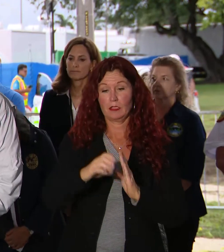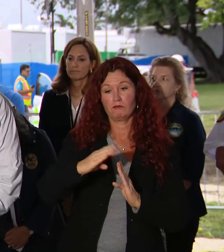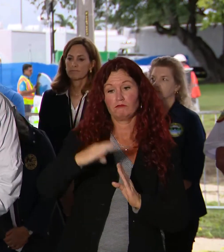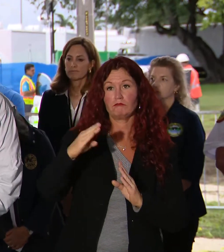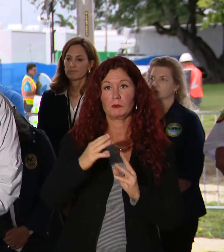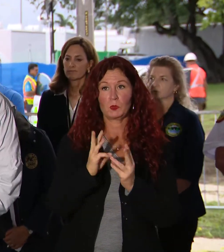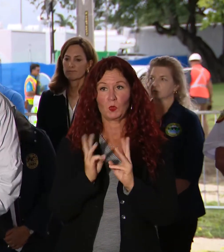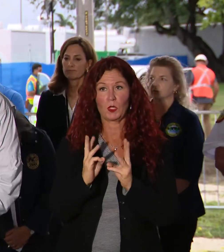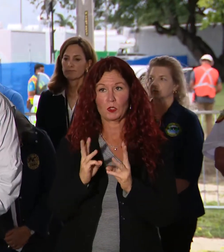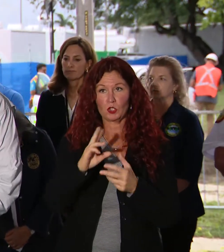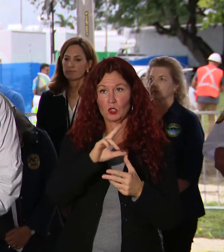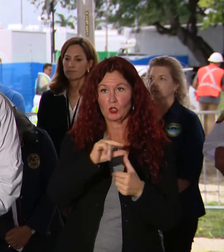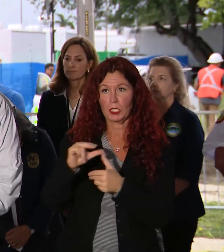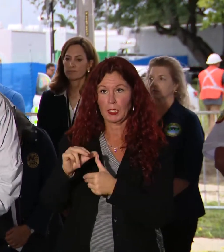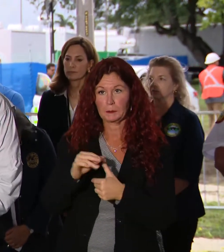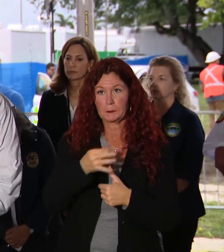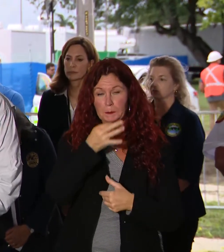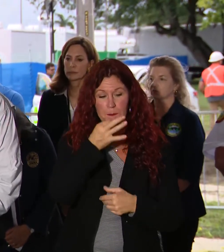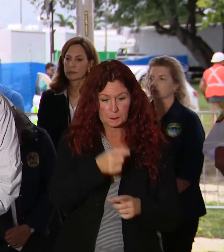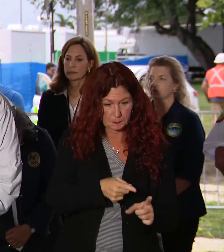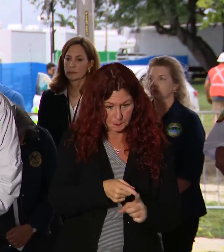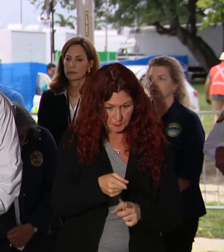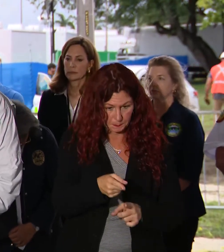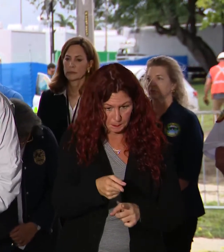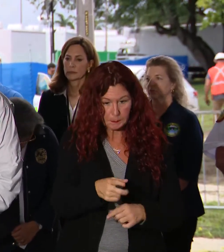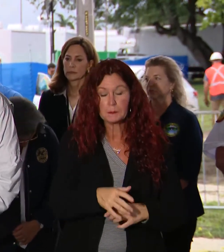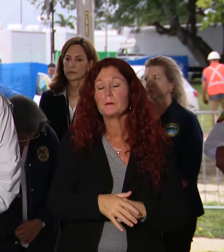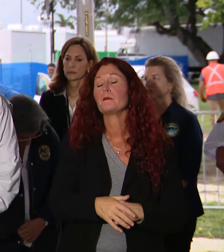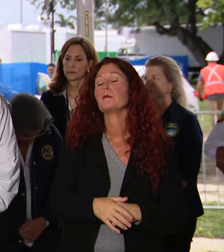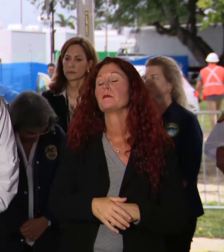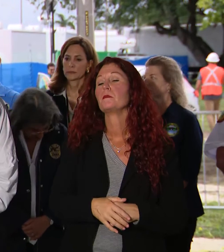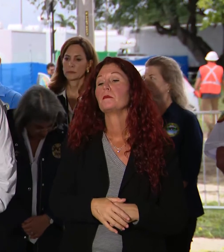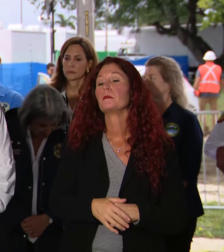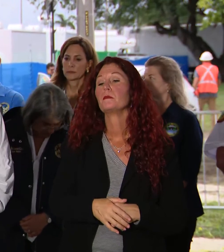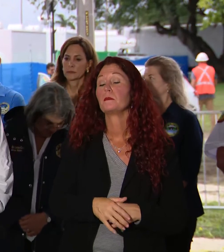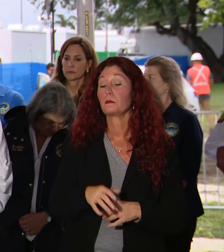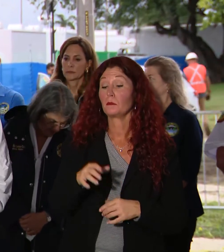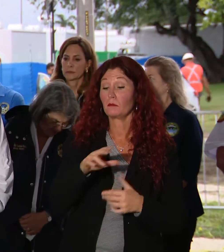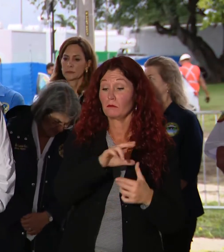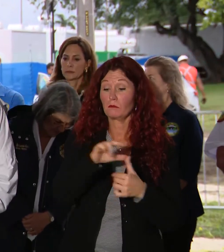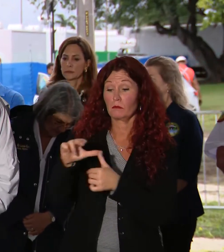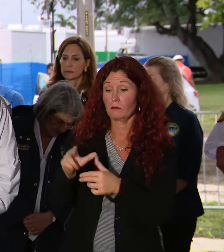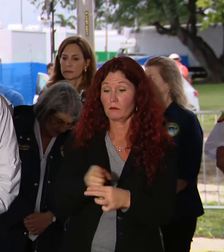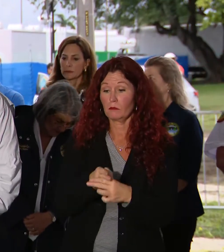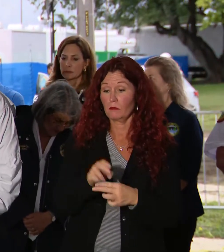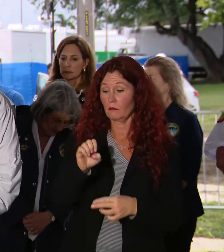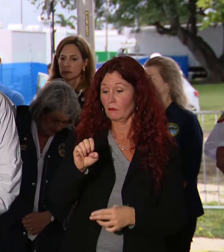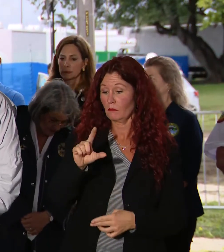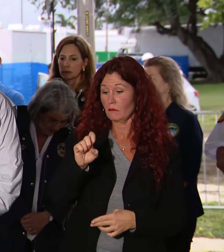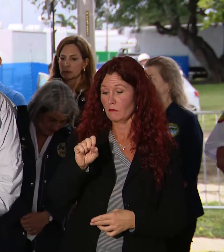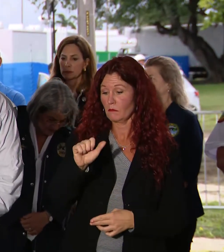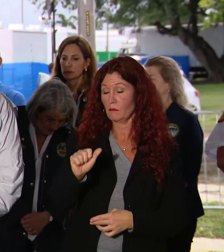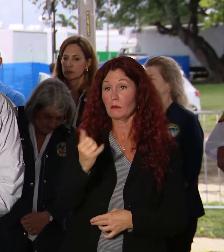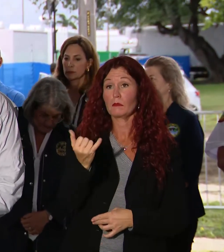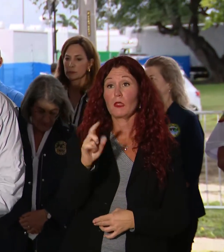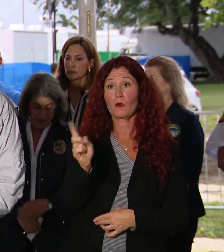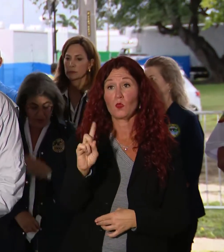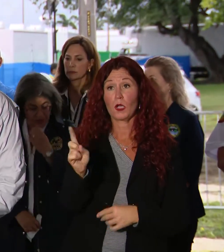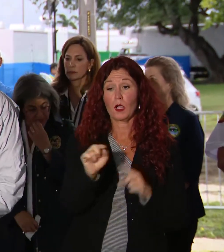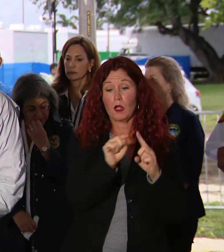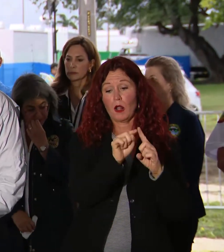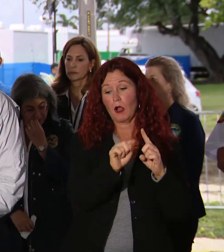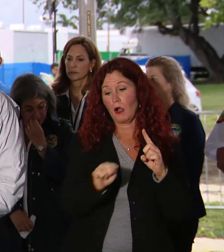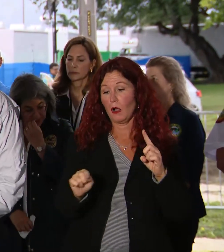Director, Ken Graham, regarding Tropical Storm Elsa. Tropical Storm Elsa remains about 600 miles east of the Lesser